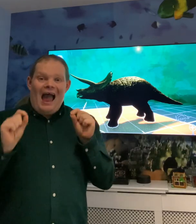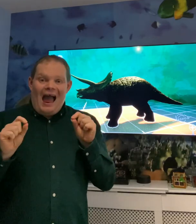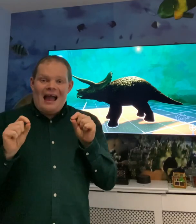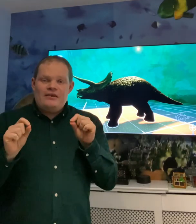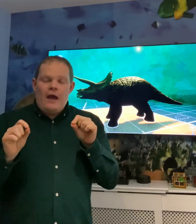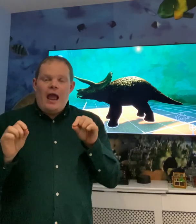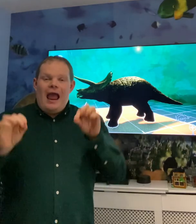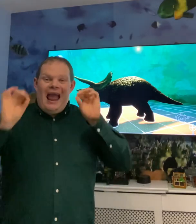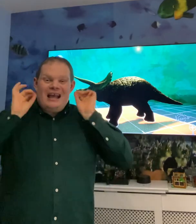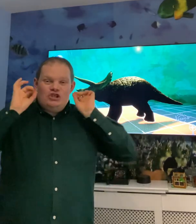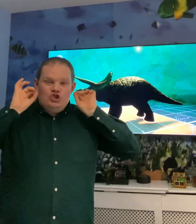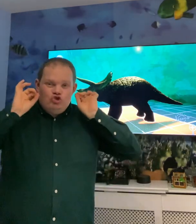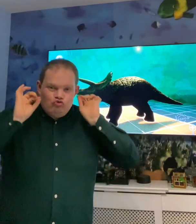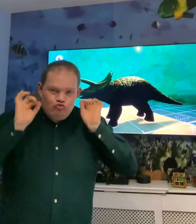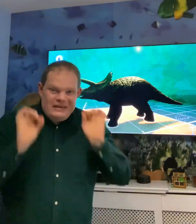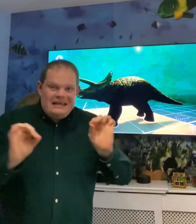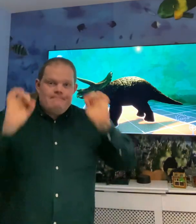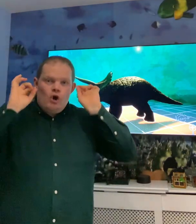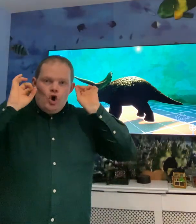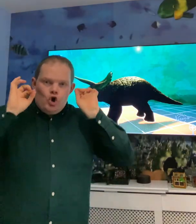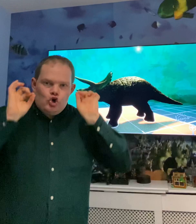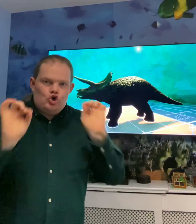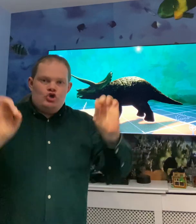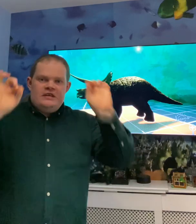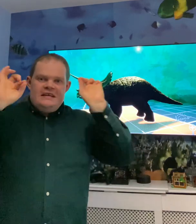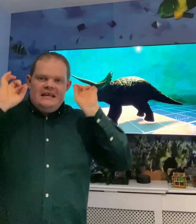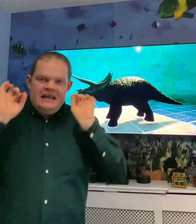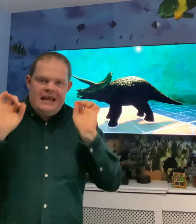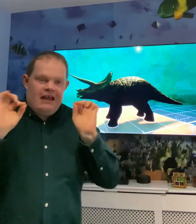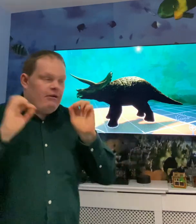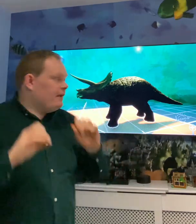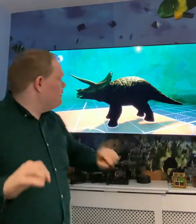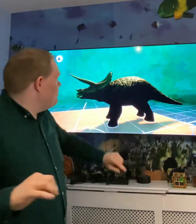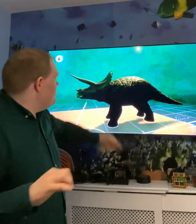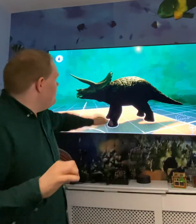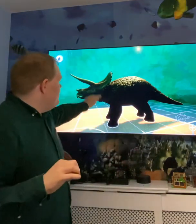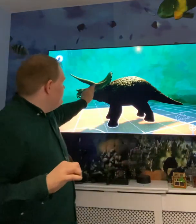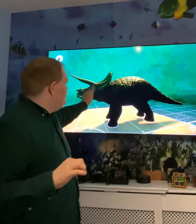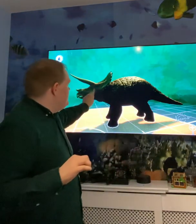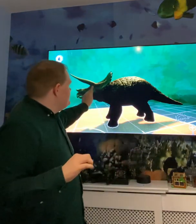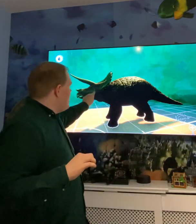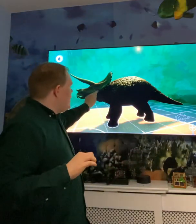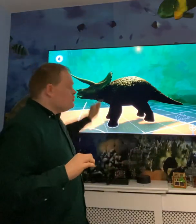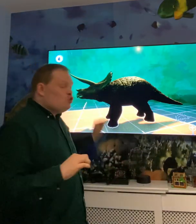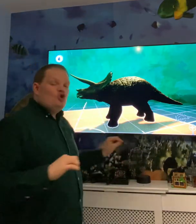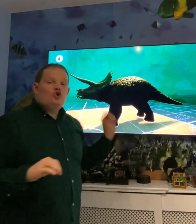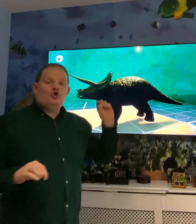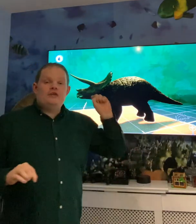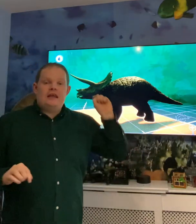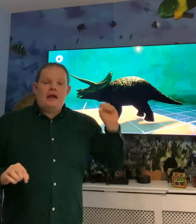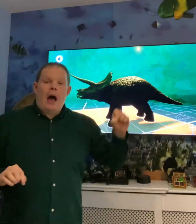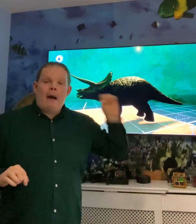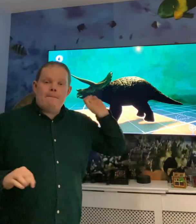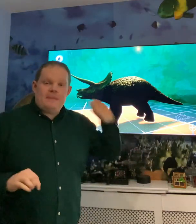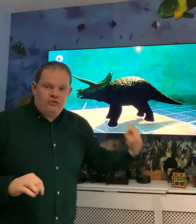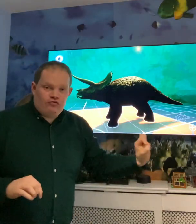had extreme good hearing. These guys could hear a pin